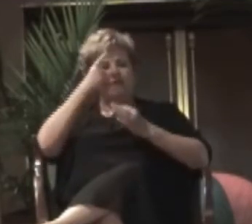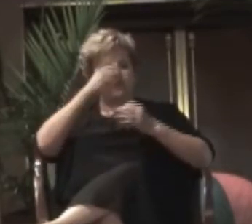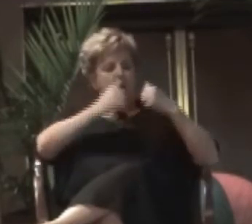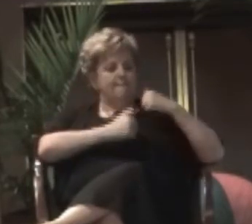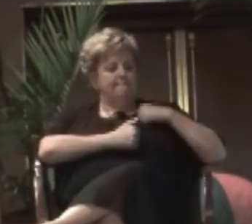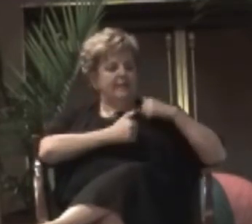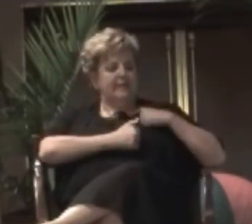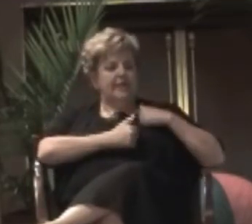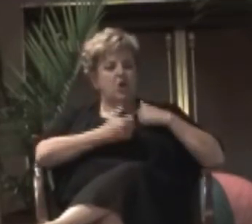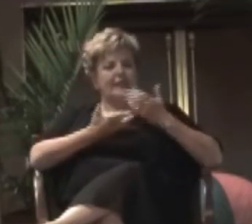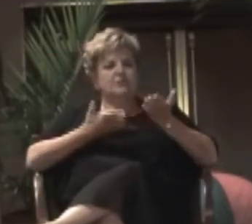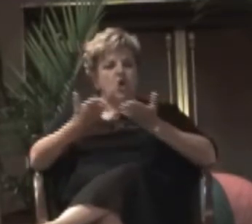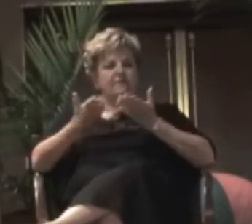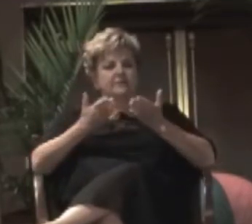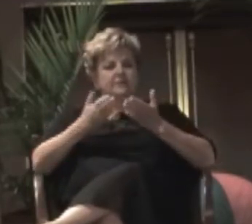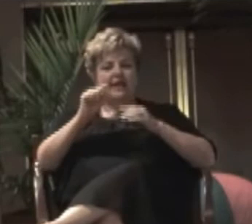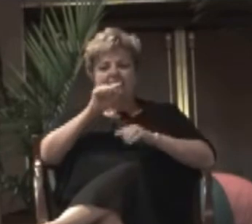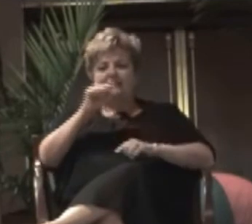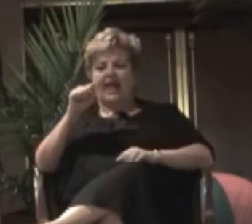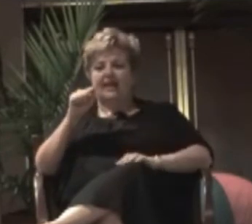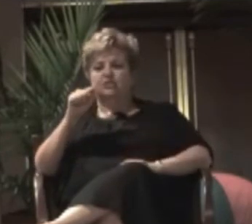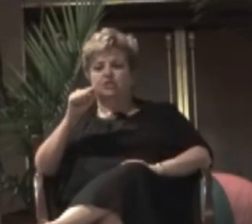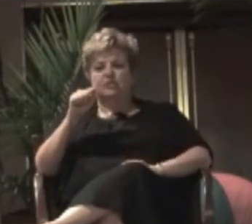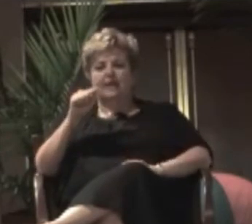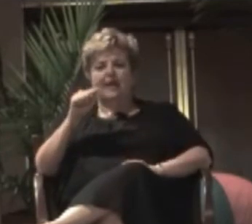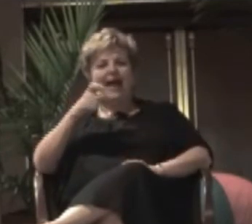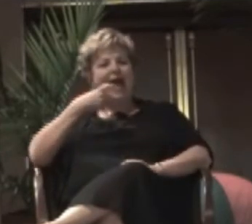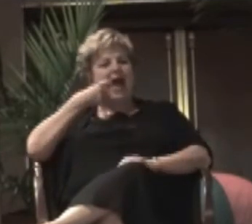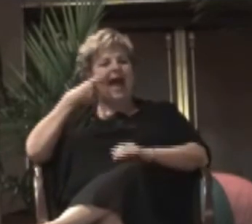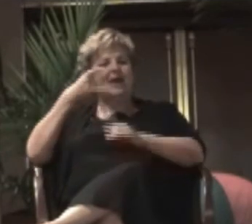-alcoholism. And I was 20 years old. 20 years old.